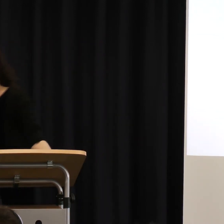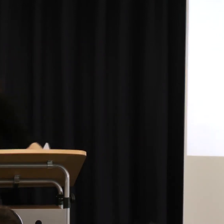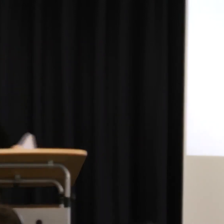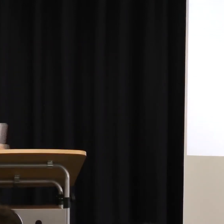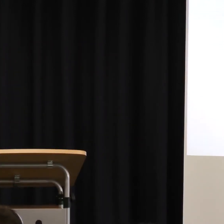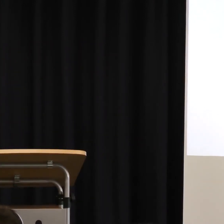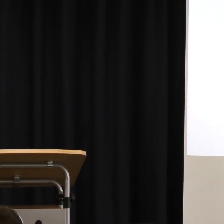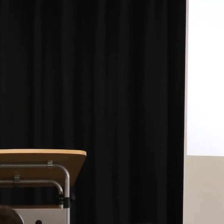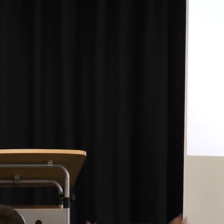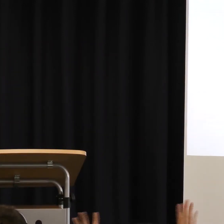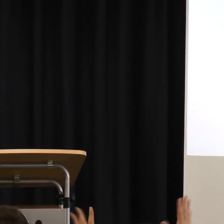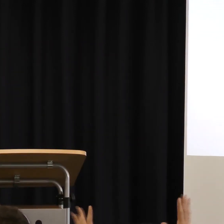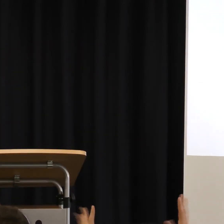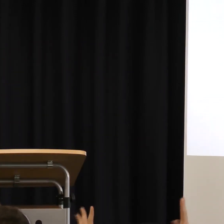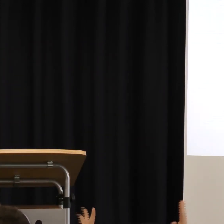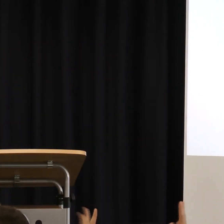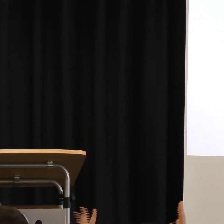about his days in VCOD.